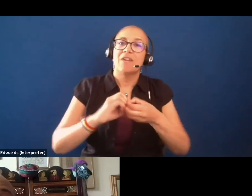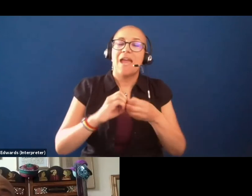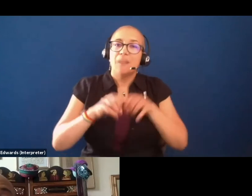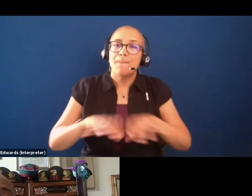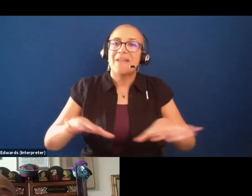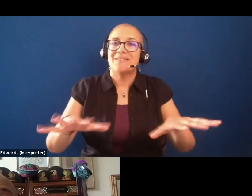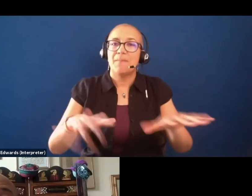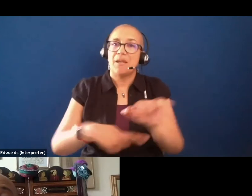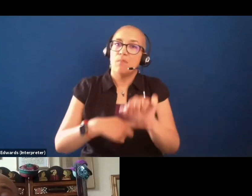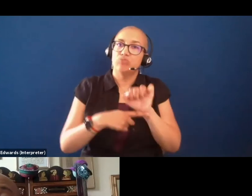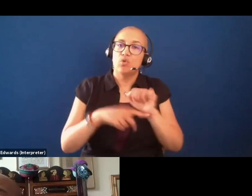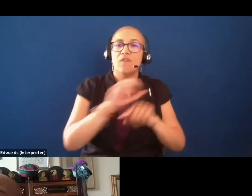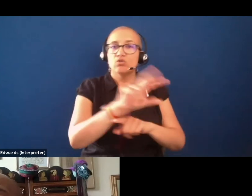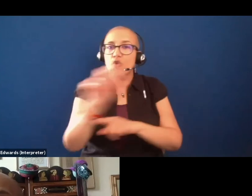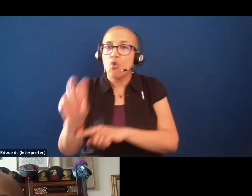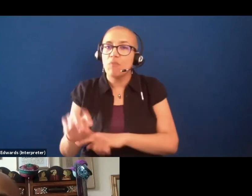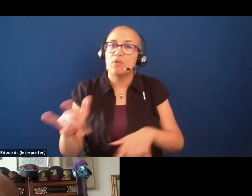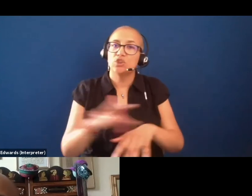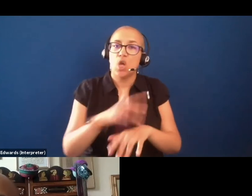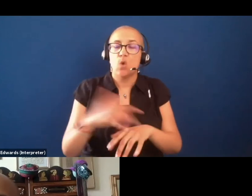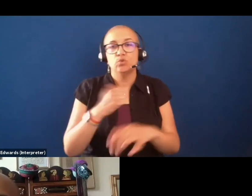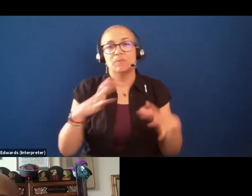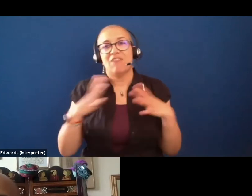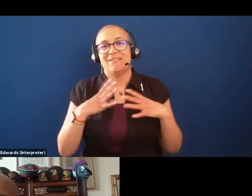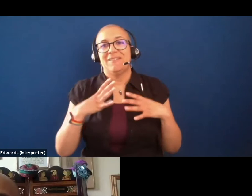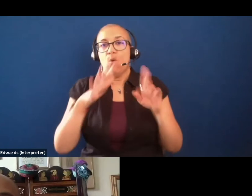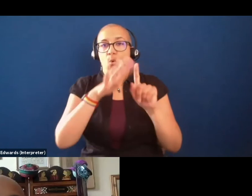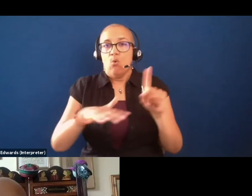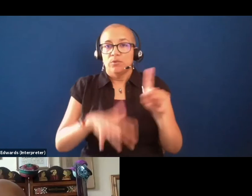show that will be ready by the autumn of 2020.